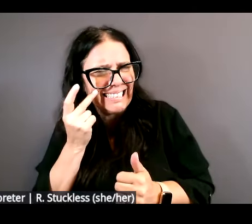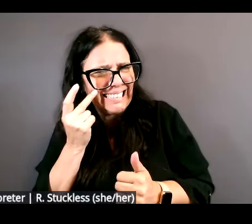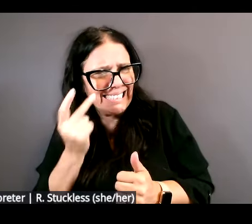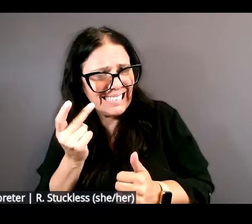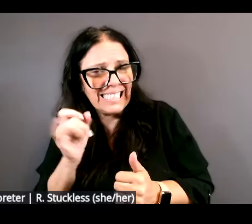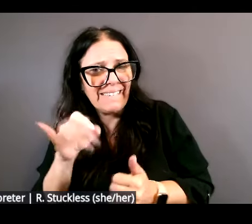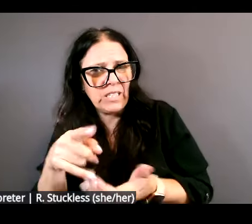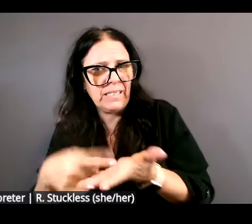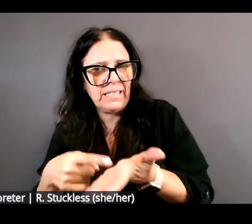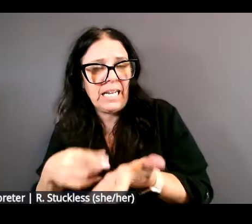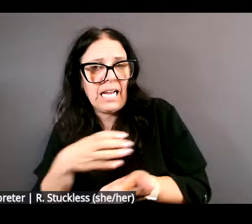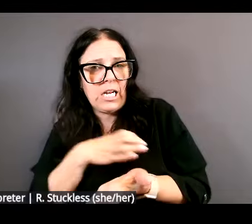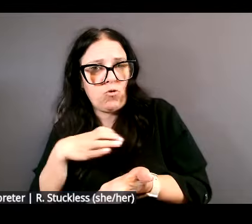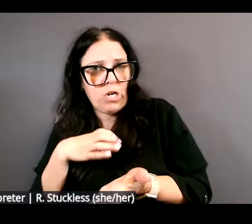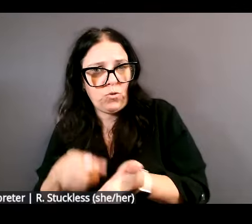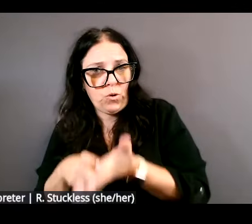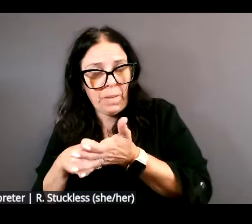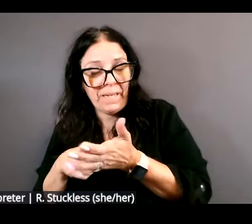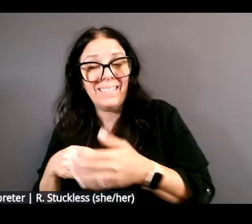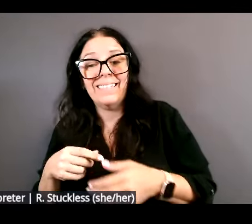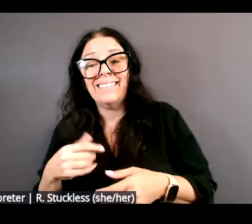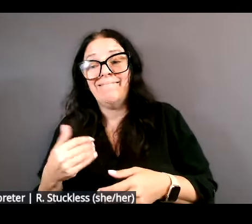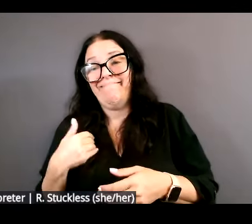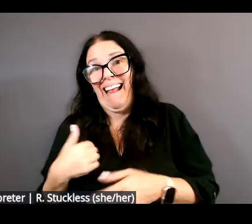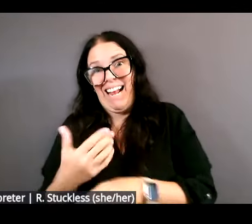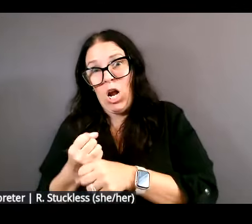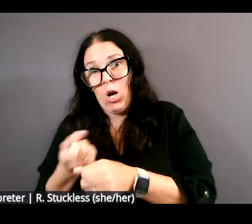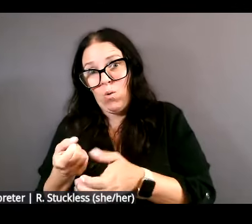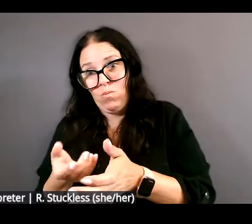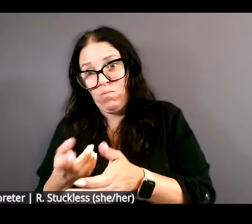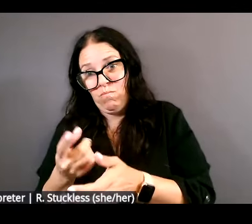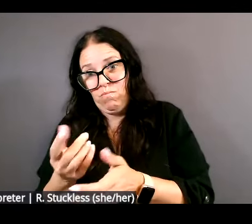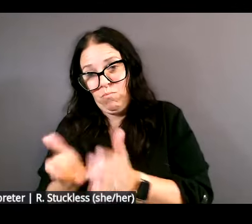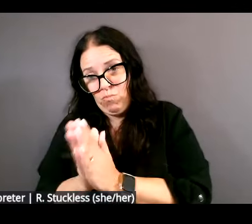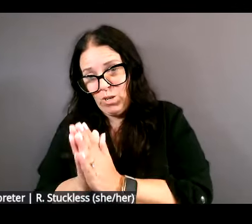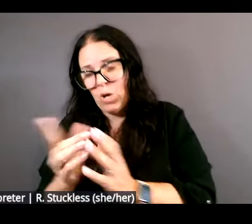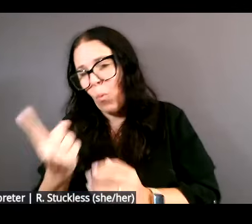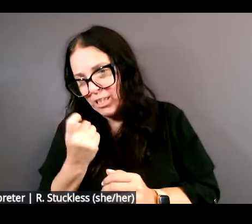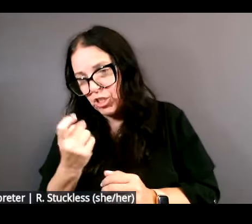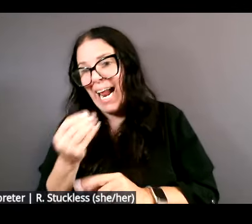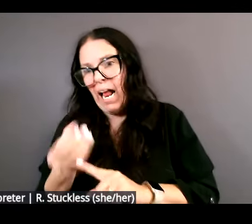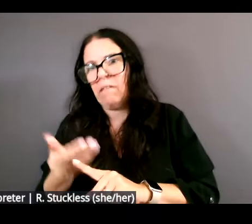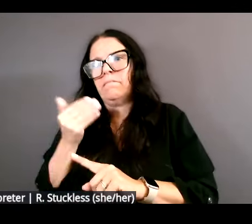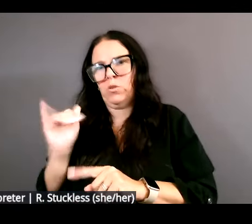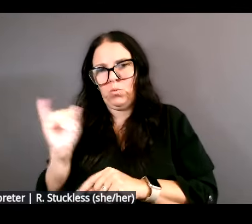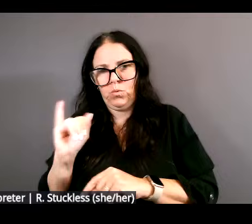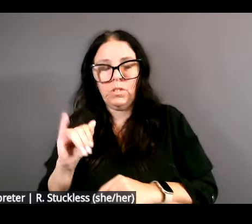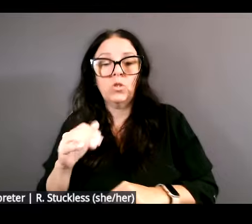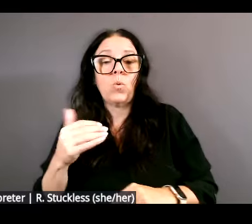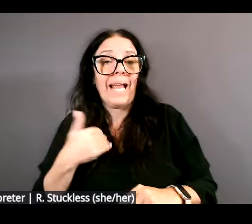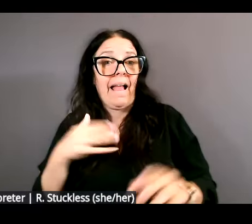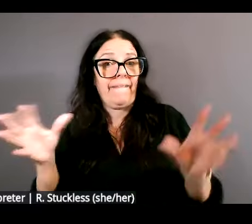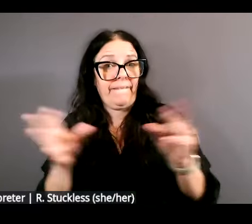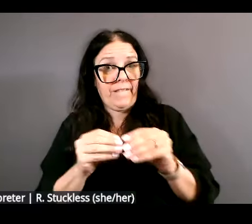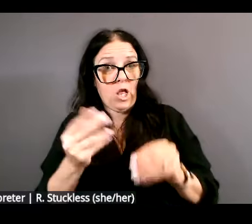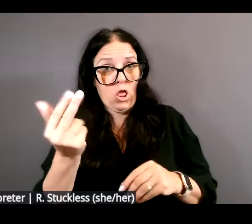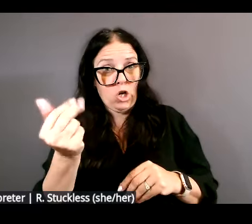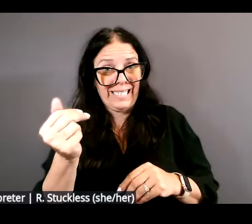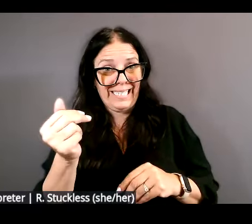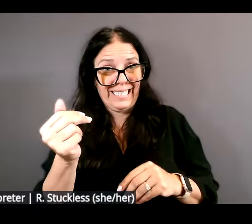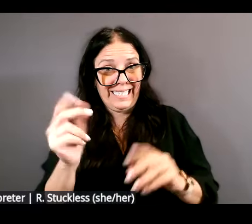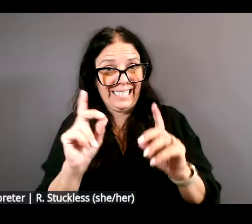time and last time, we have 13 districts and the requirement is half. So I think more clarity